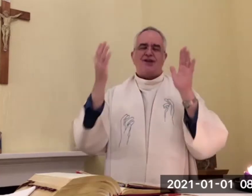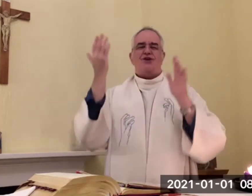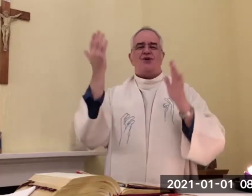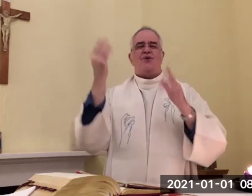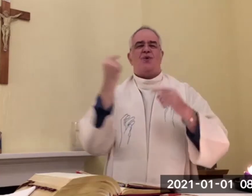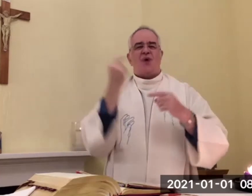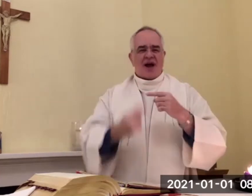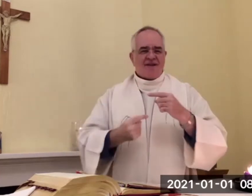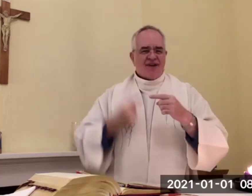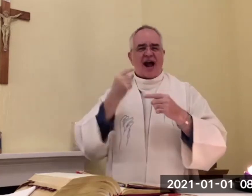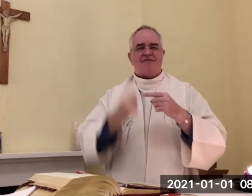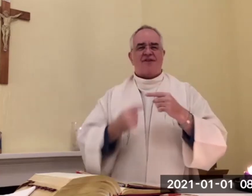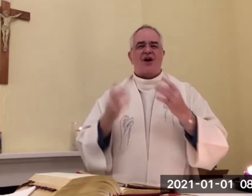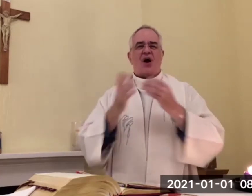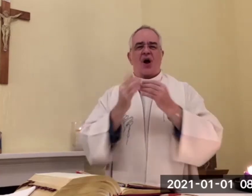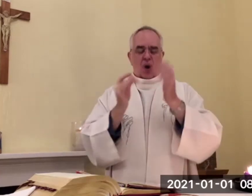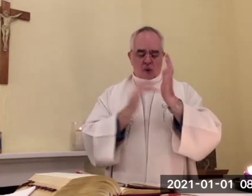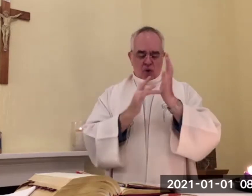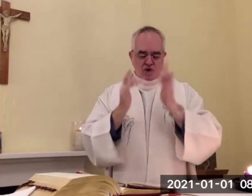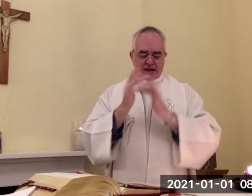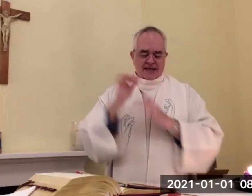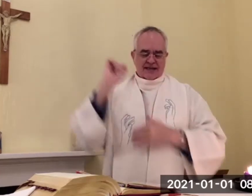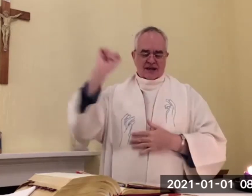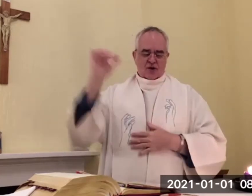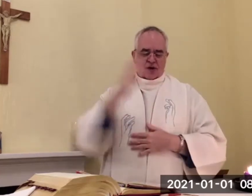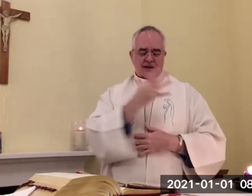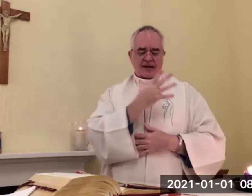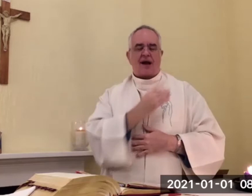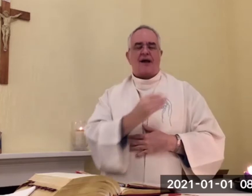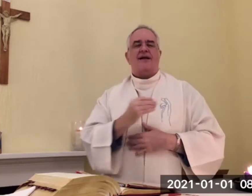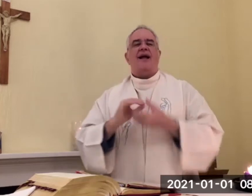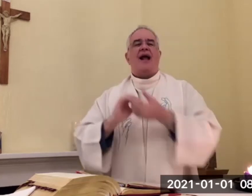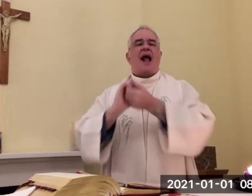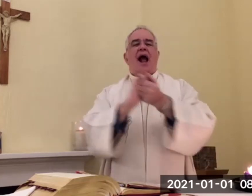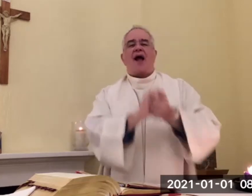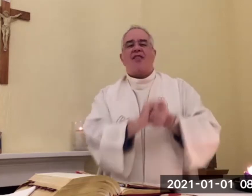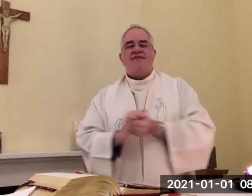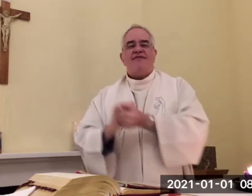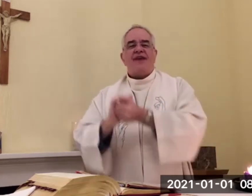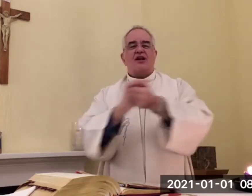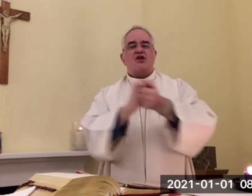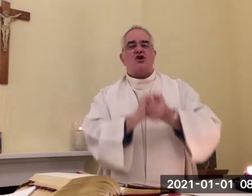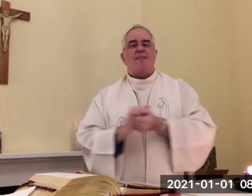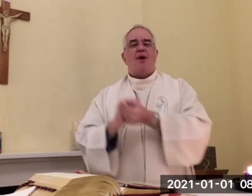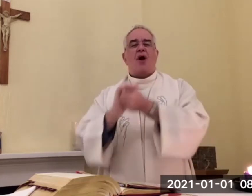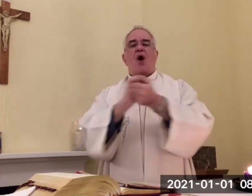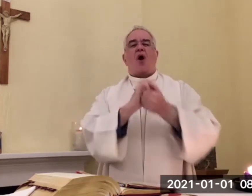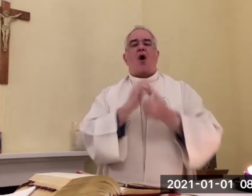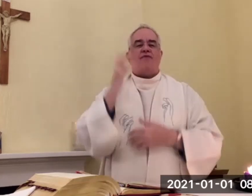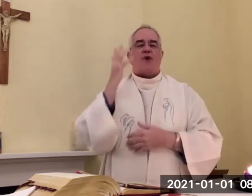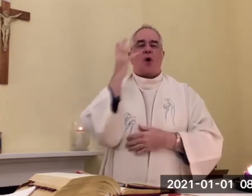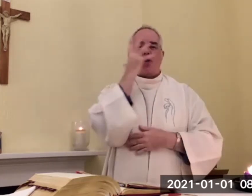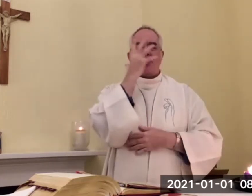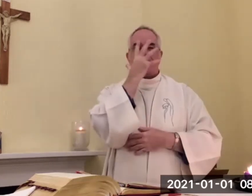you forever, with Jesus your son, and the fellowship of the Holy